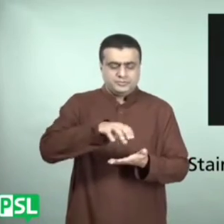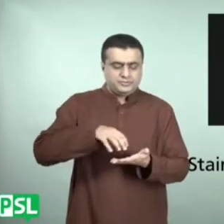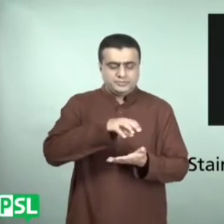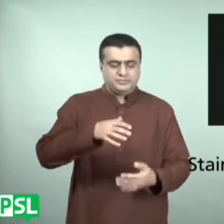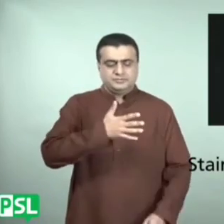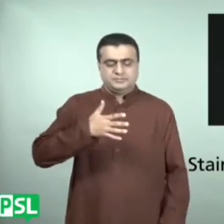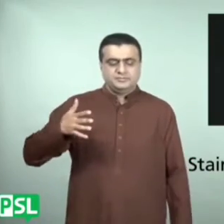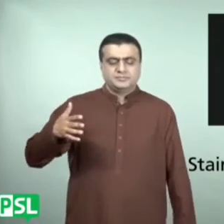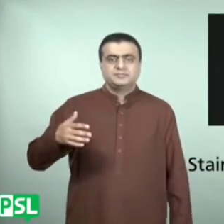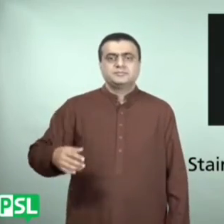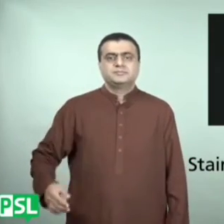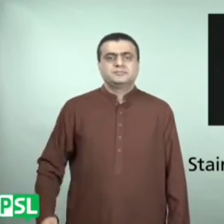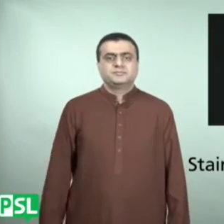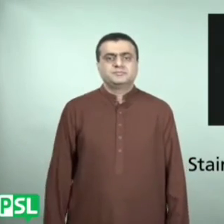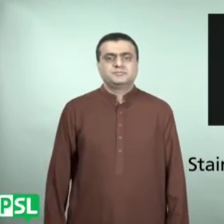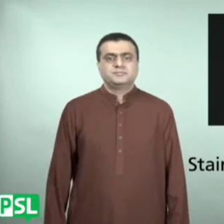Stainless steel polish.